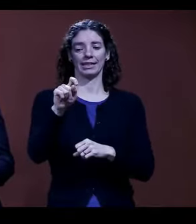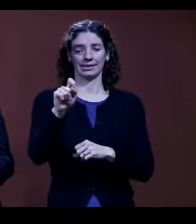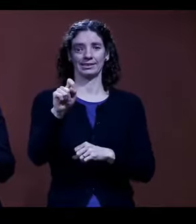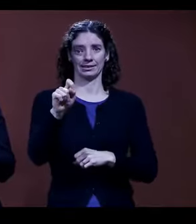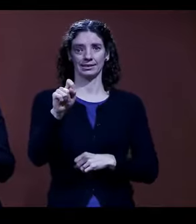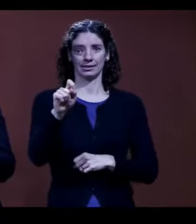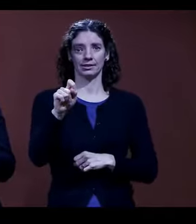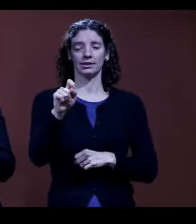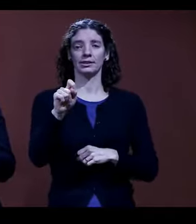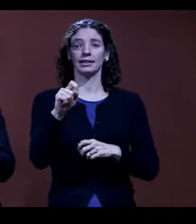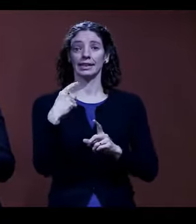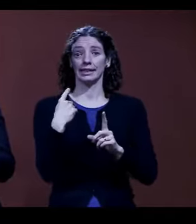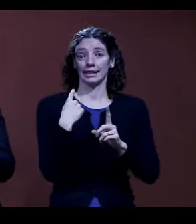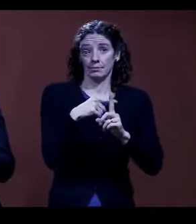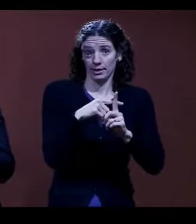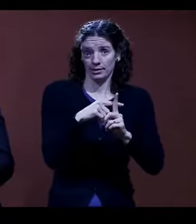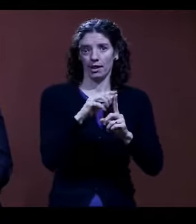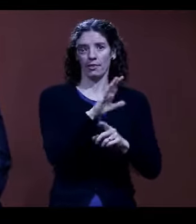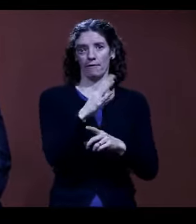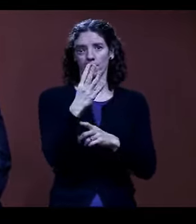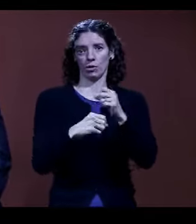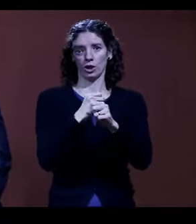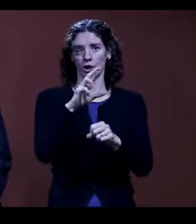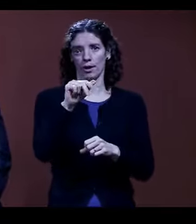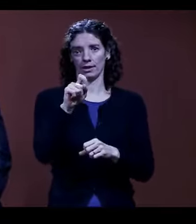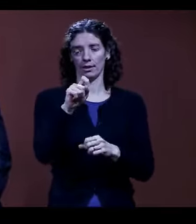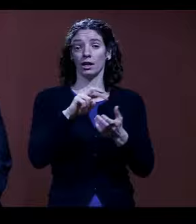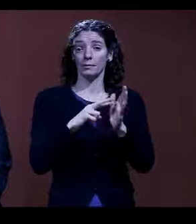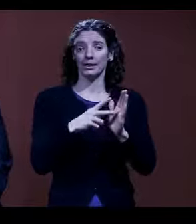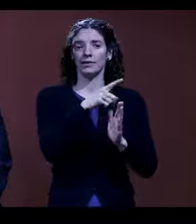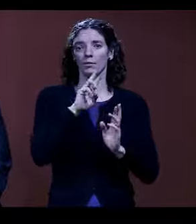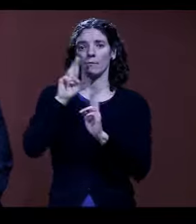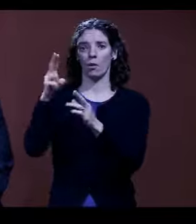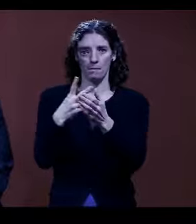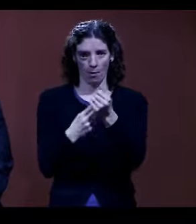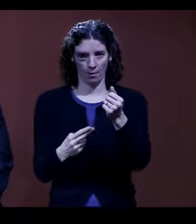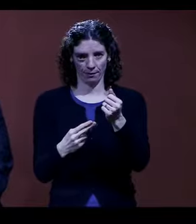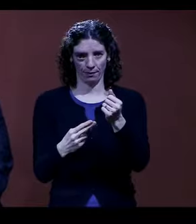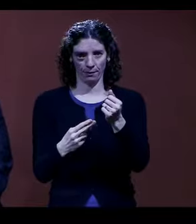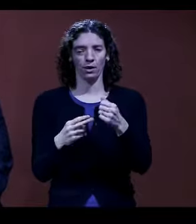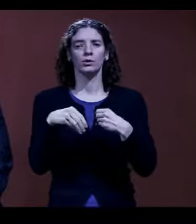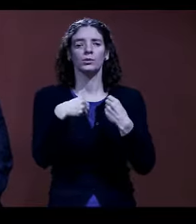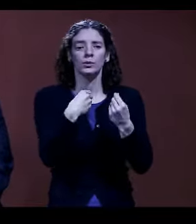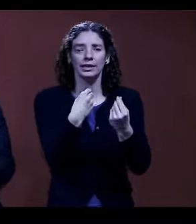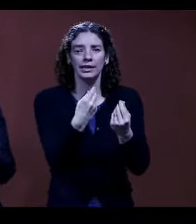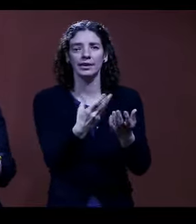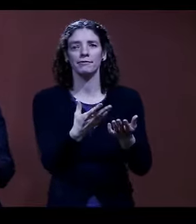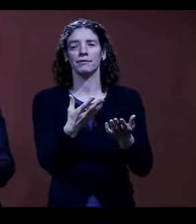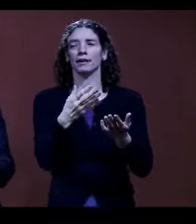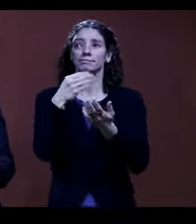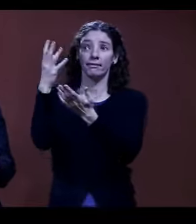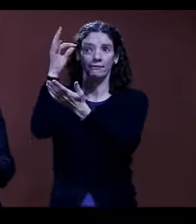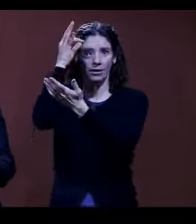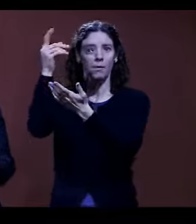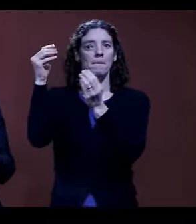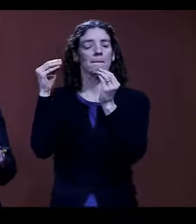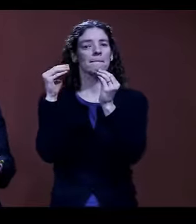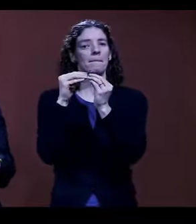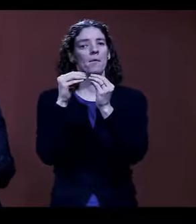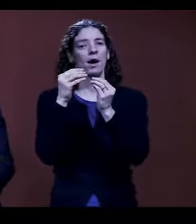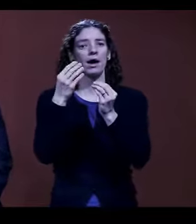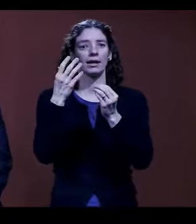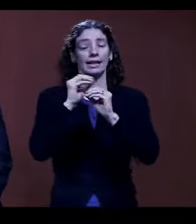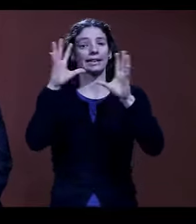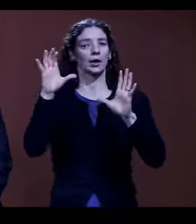So they report both to give them a more adequate picture of how many youth